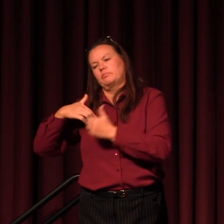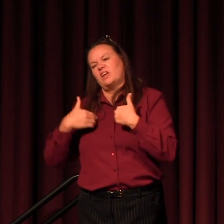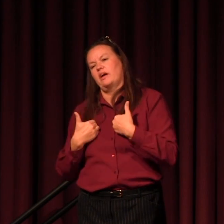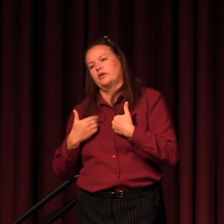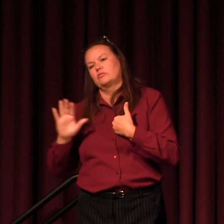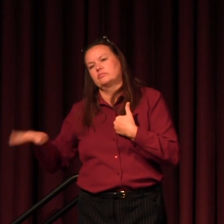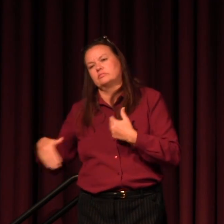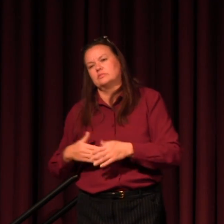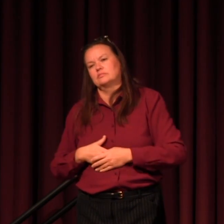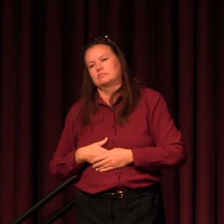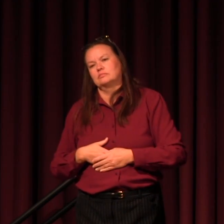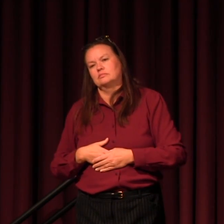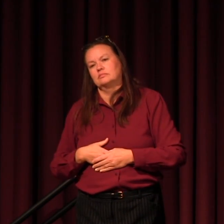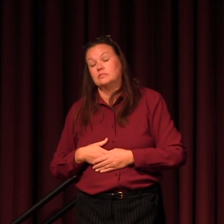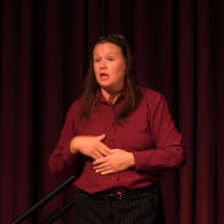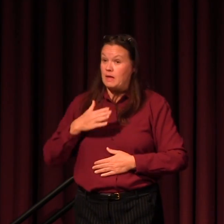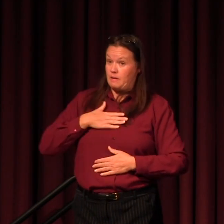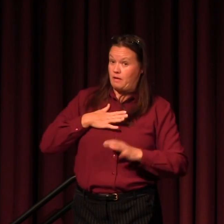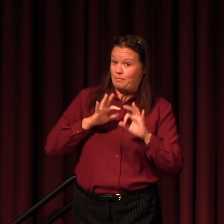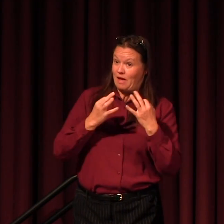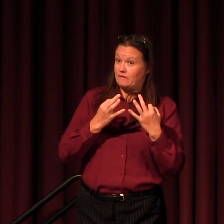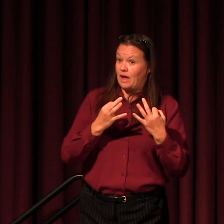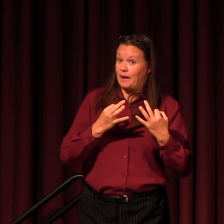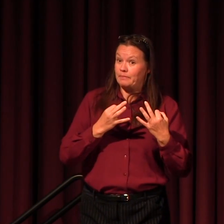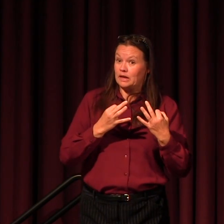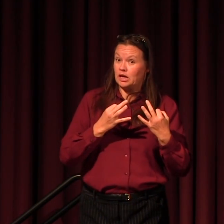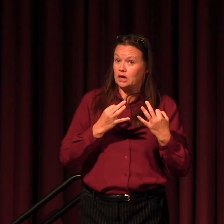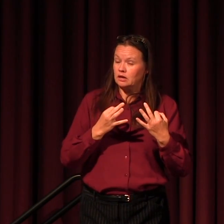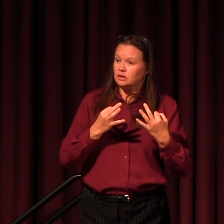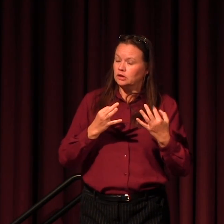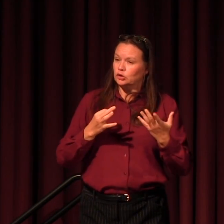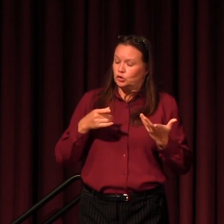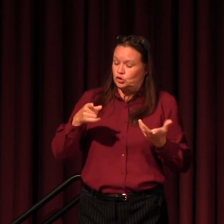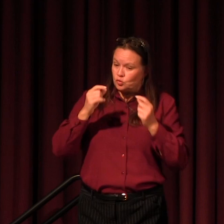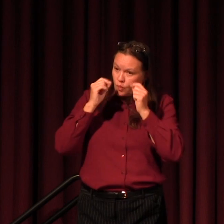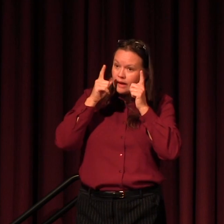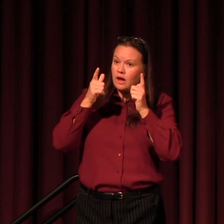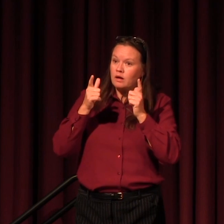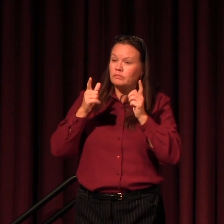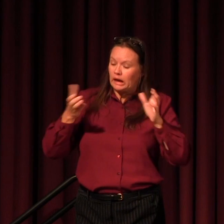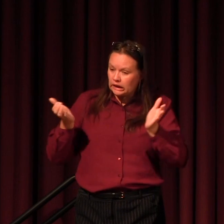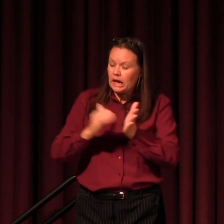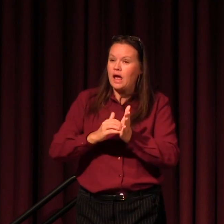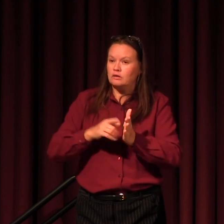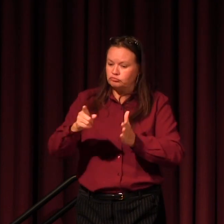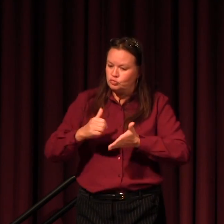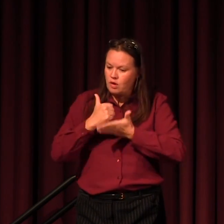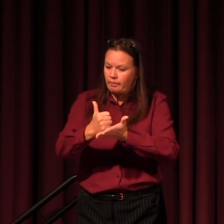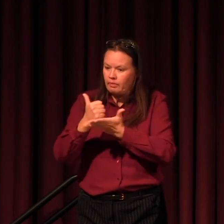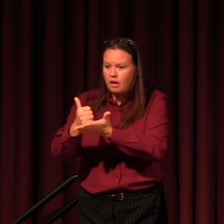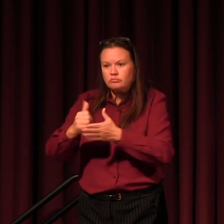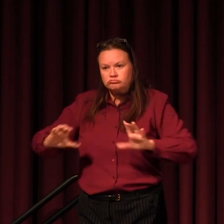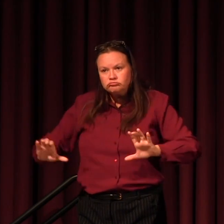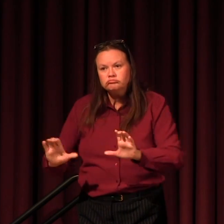In our family, we say, like, no, that's your family. You get up and you do it again.